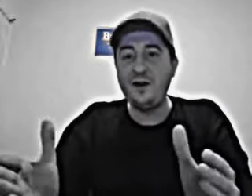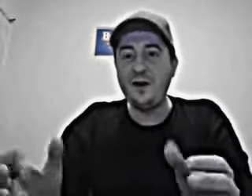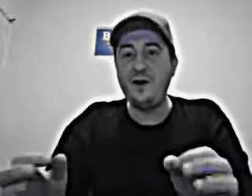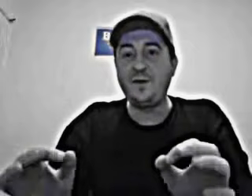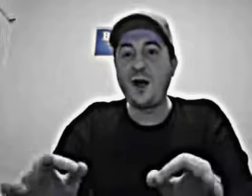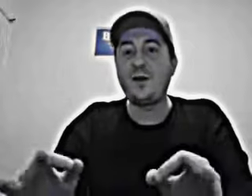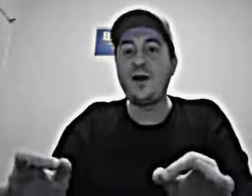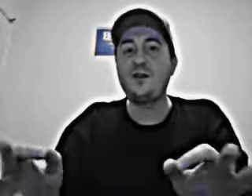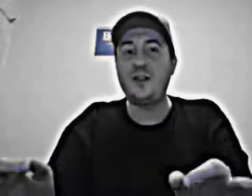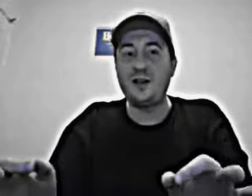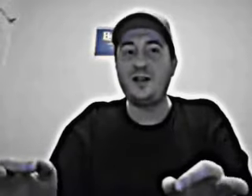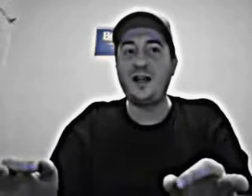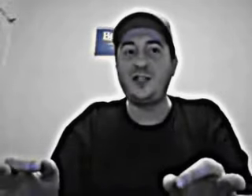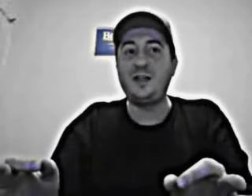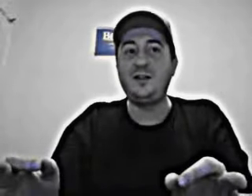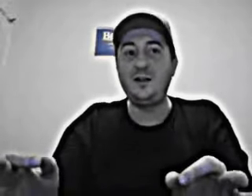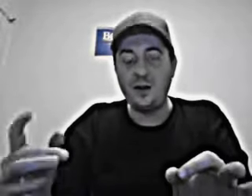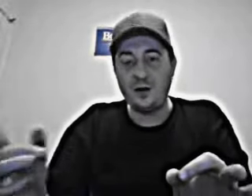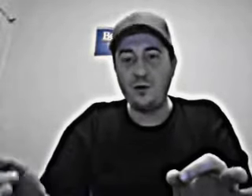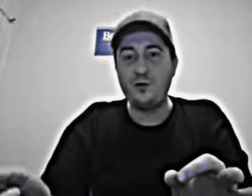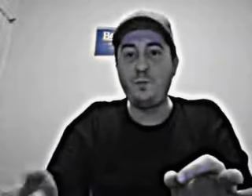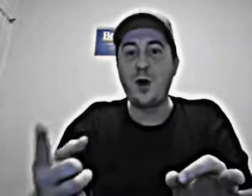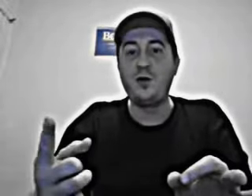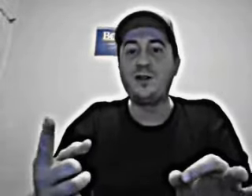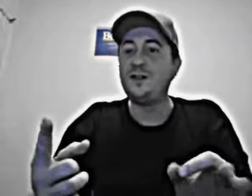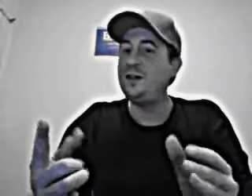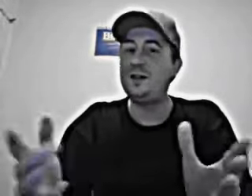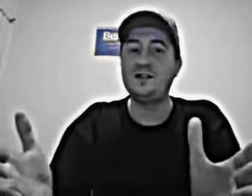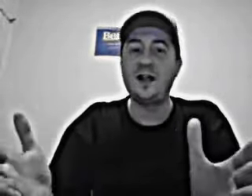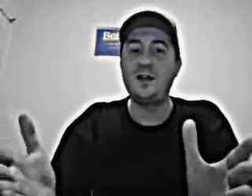of colorado's delegation including polis he didn't sign on so